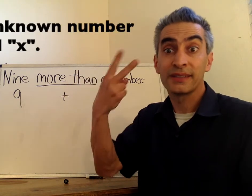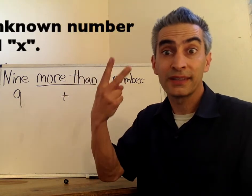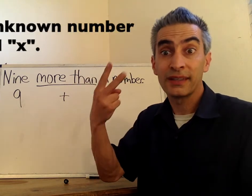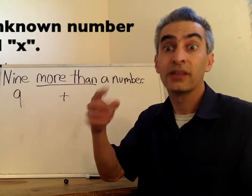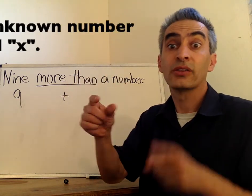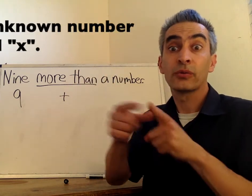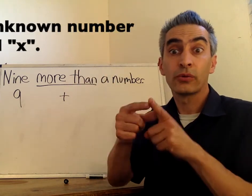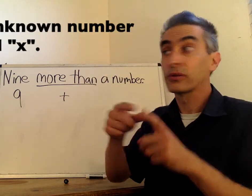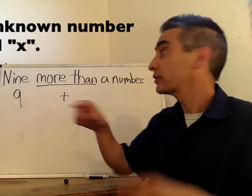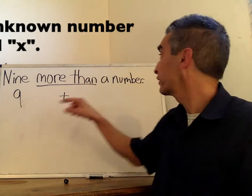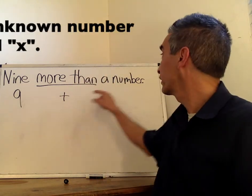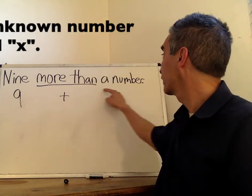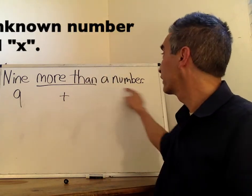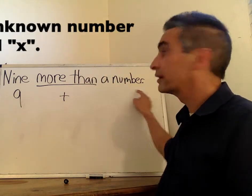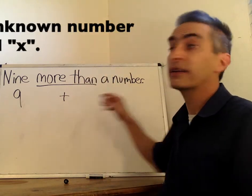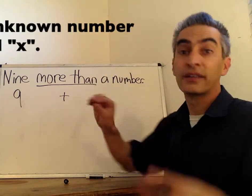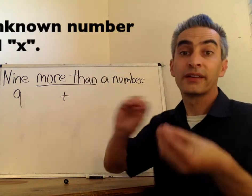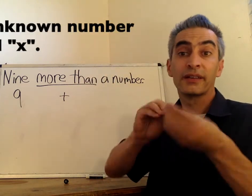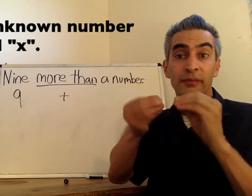Again, we see the word number.